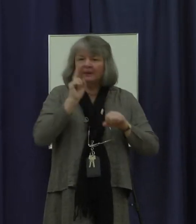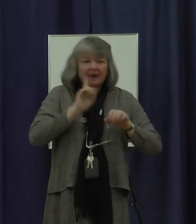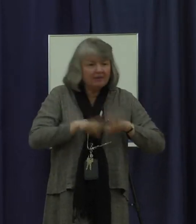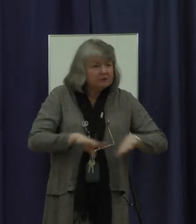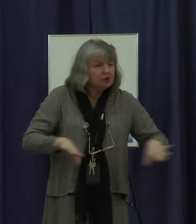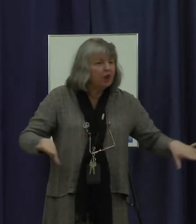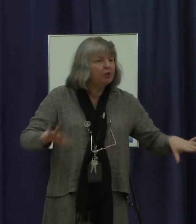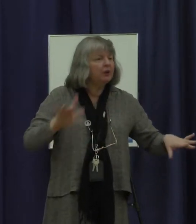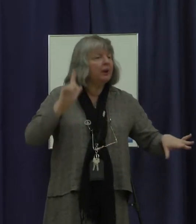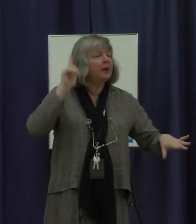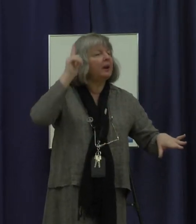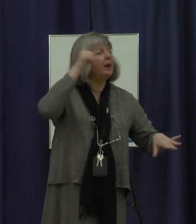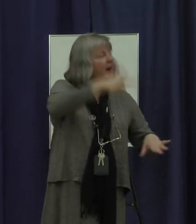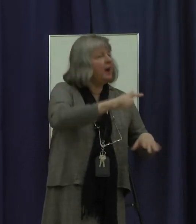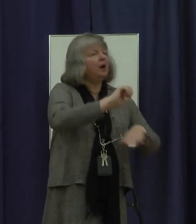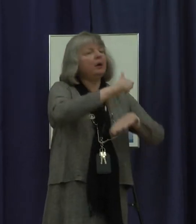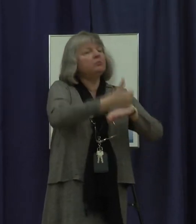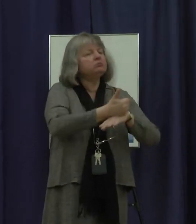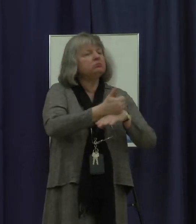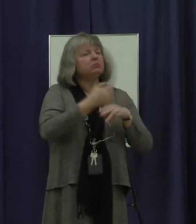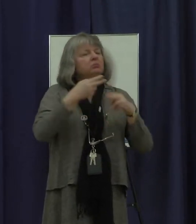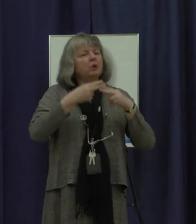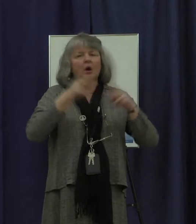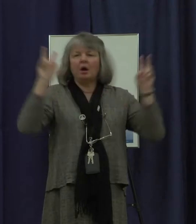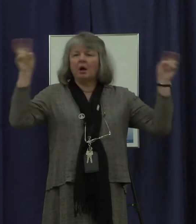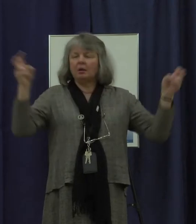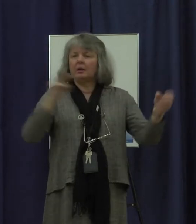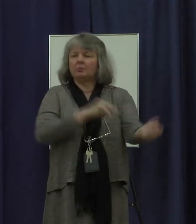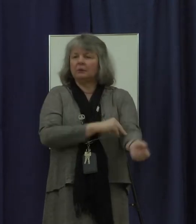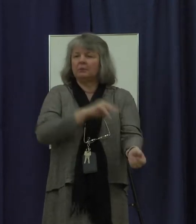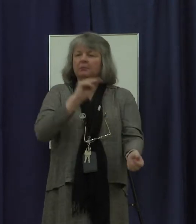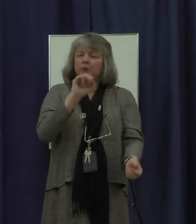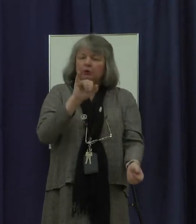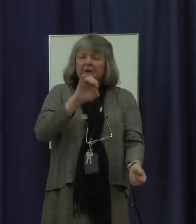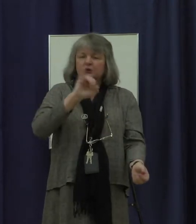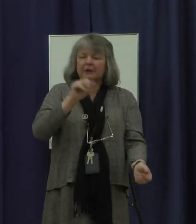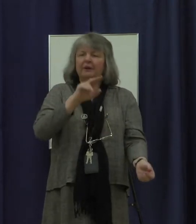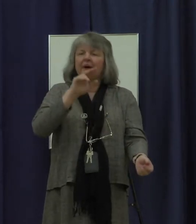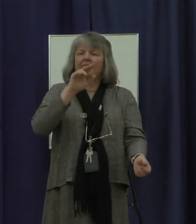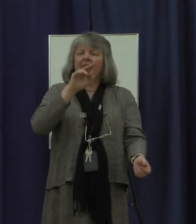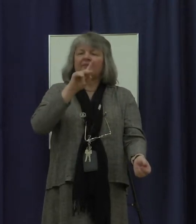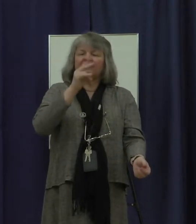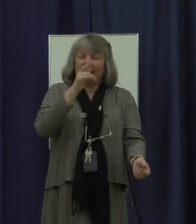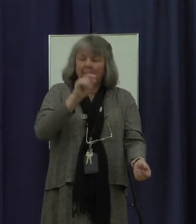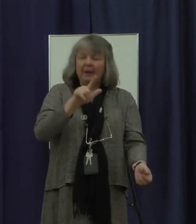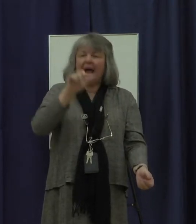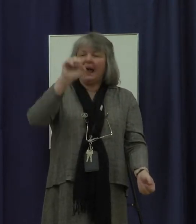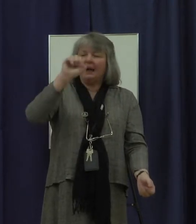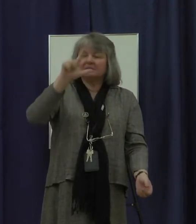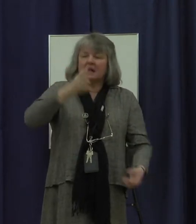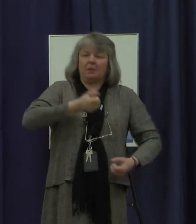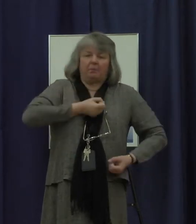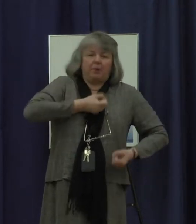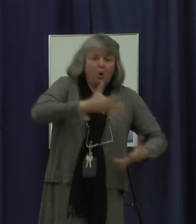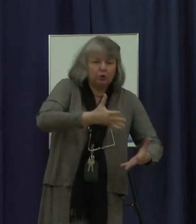went to Boston to work with children who are deaf, and then later she established the Marie Jean Phillips